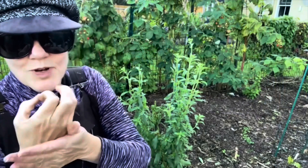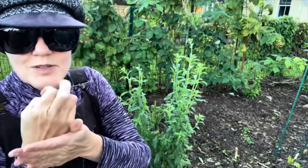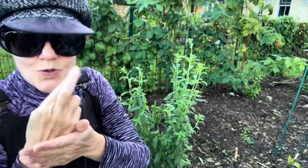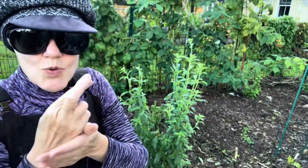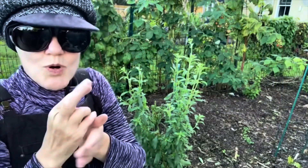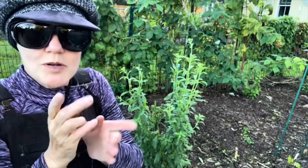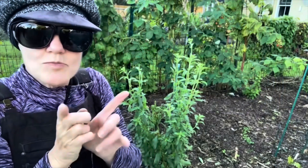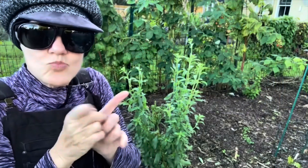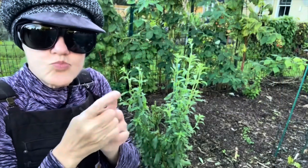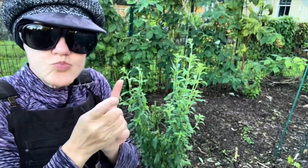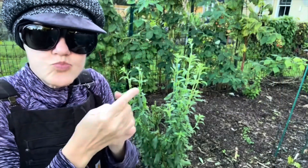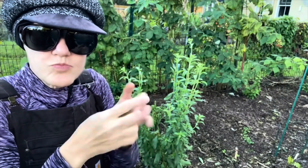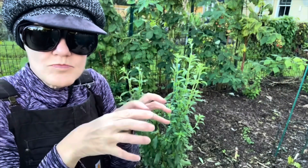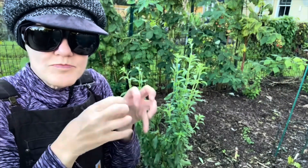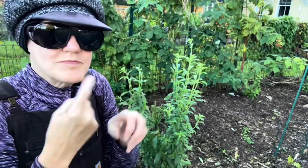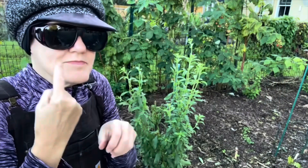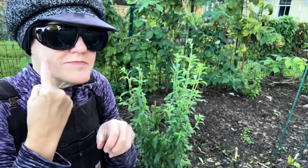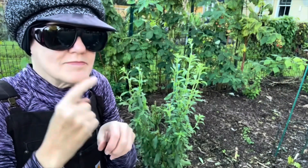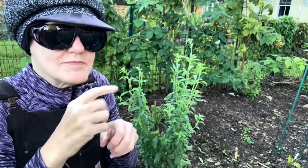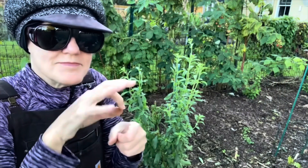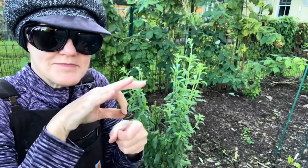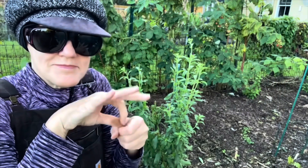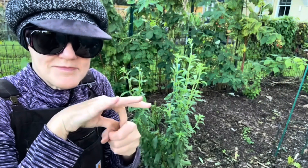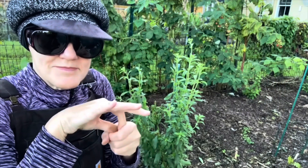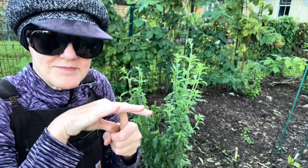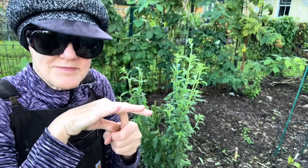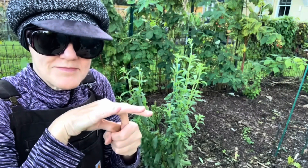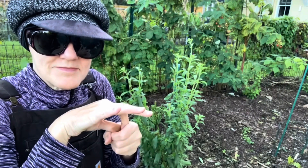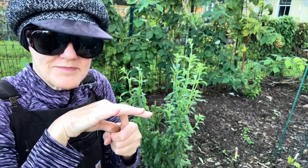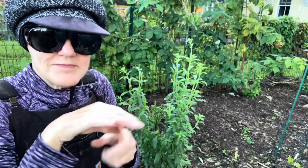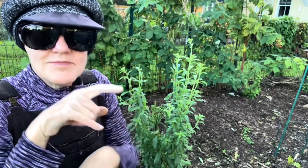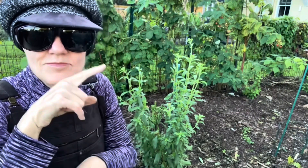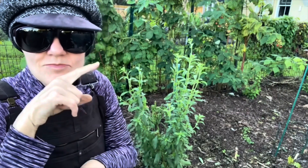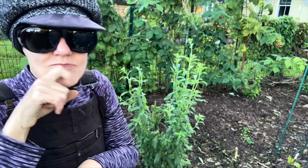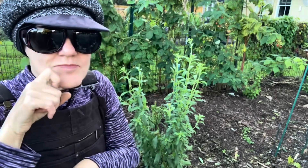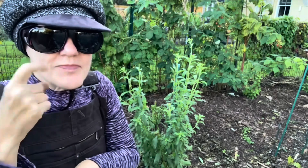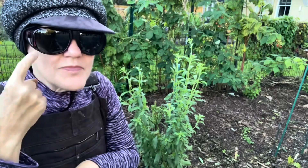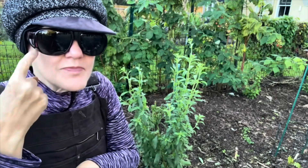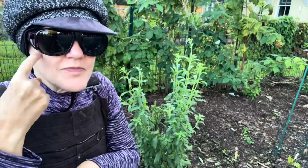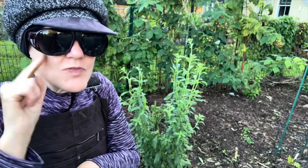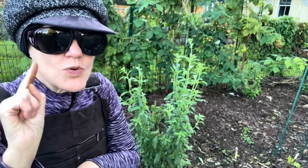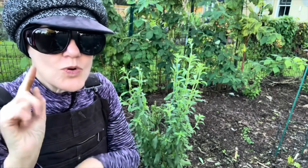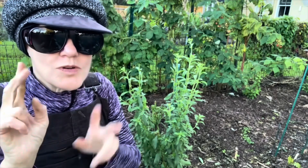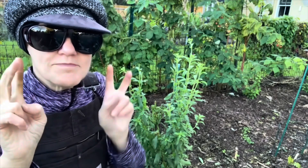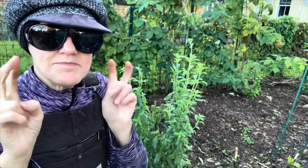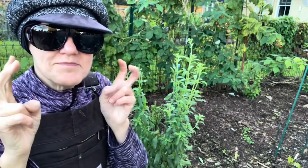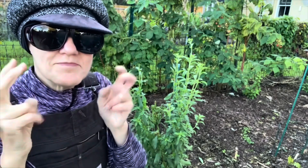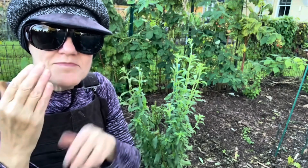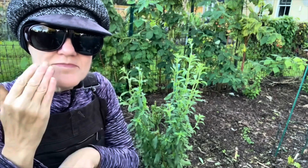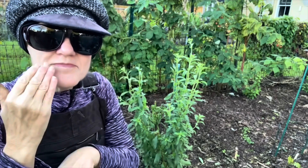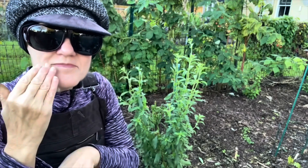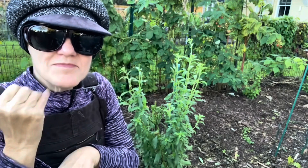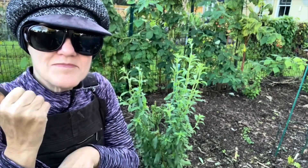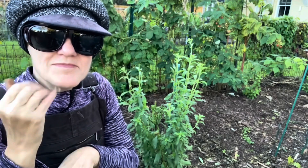So I think the fresh or frozen leaves are best in teas. And I use the